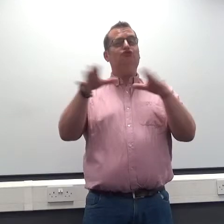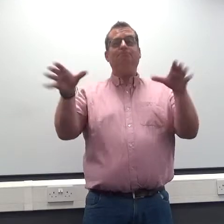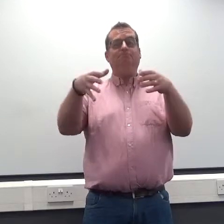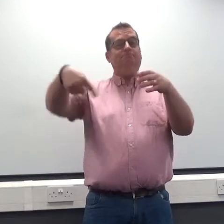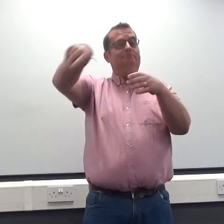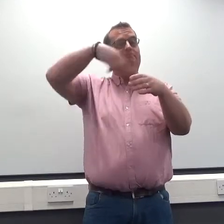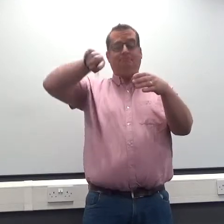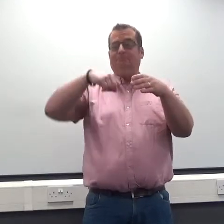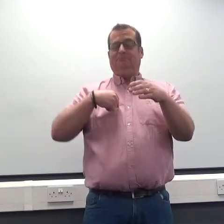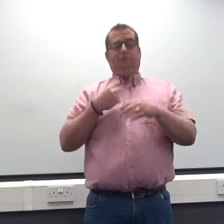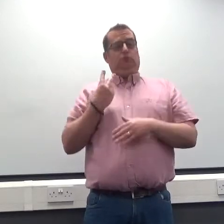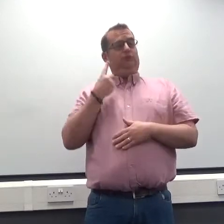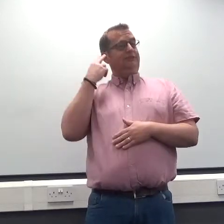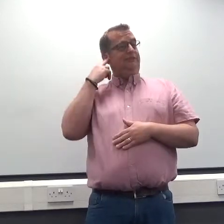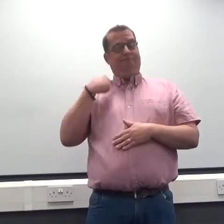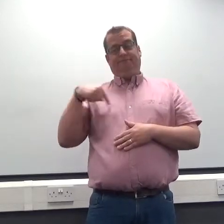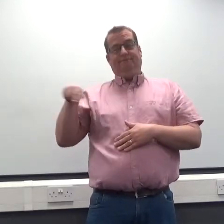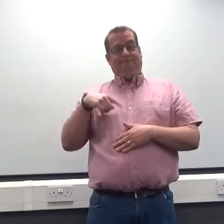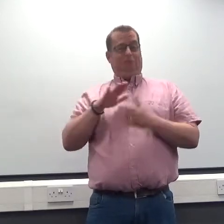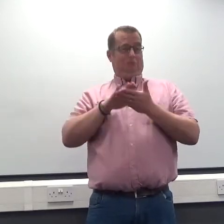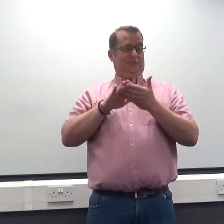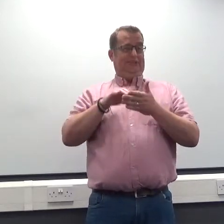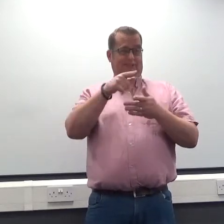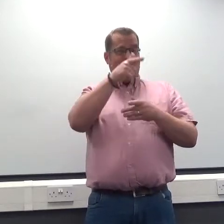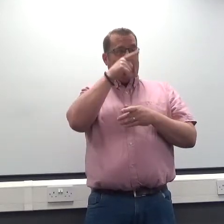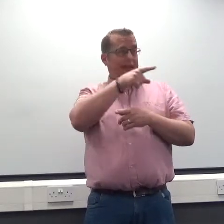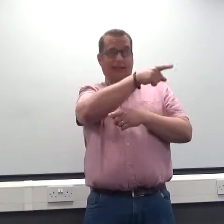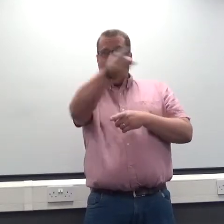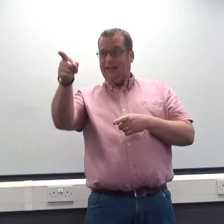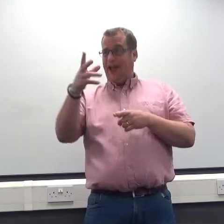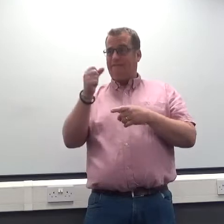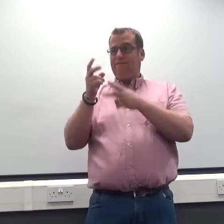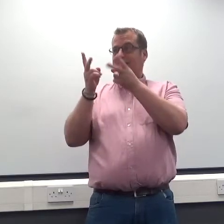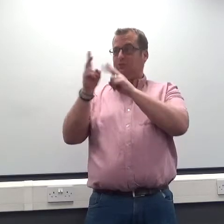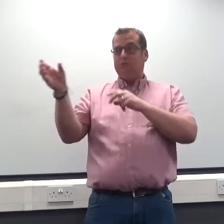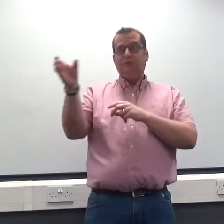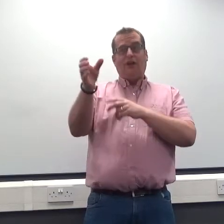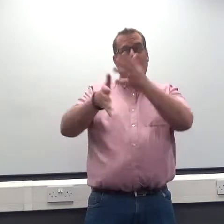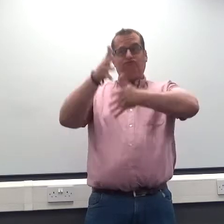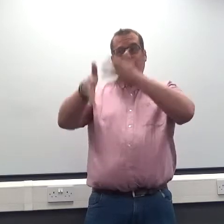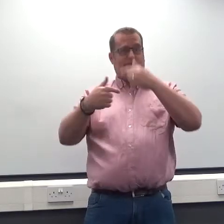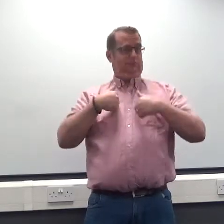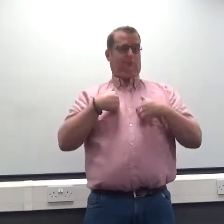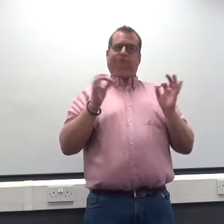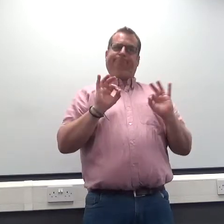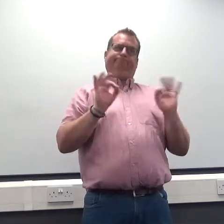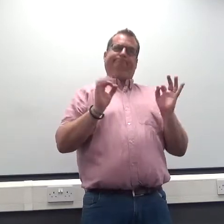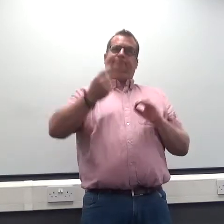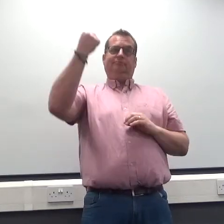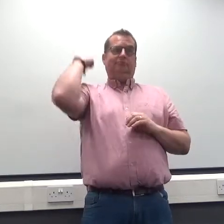So I actually went to a mainstream school myself, and there really wasn't very many deaf people at all. So you're quite lucky